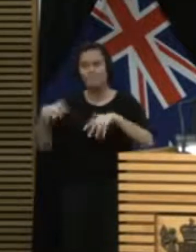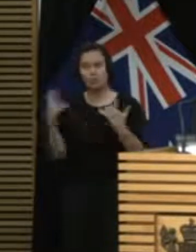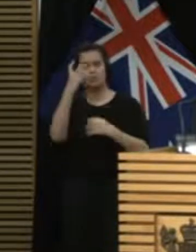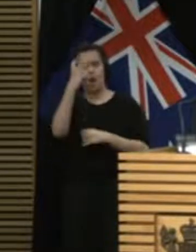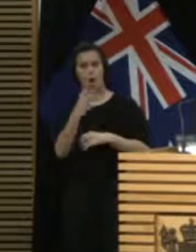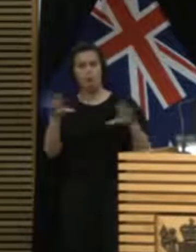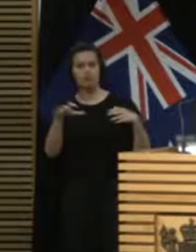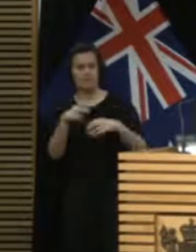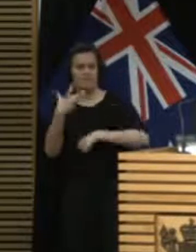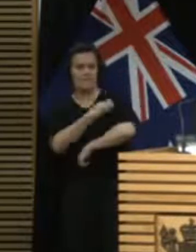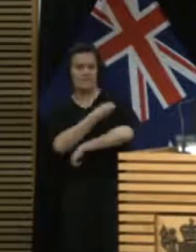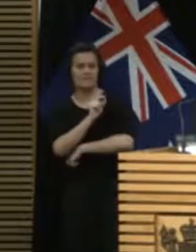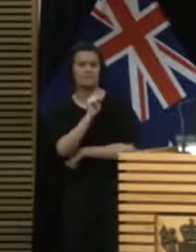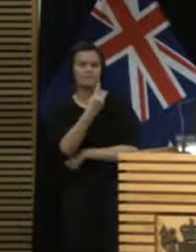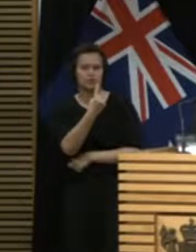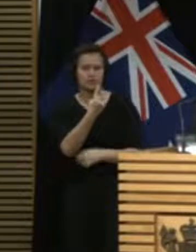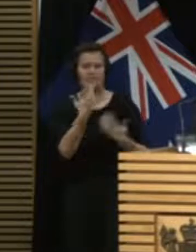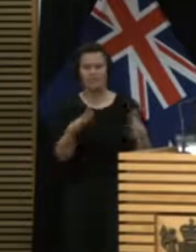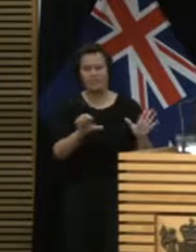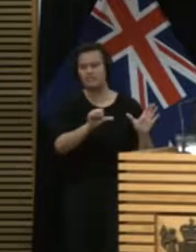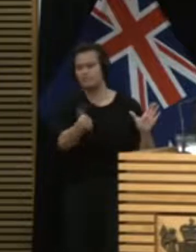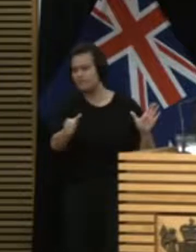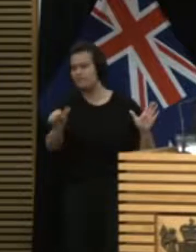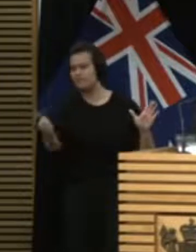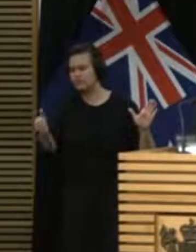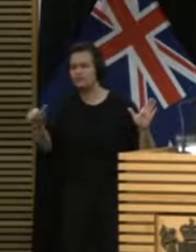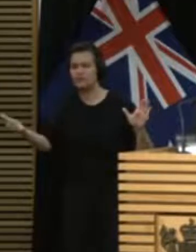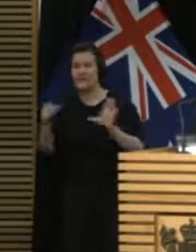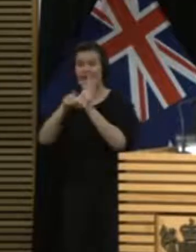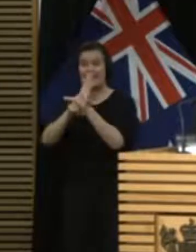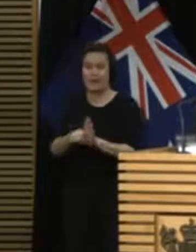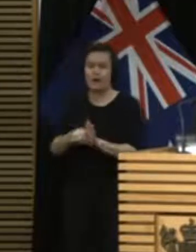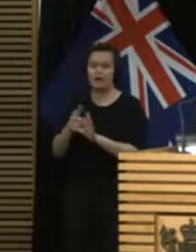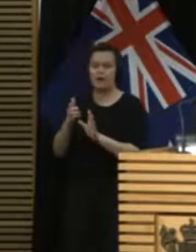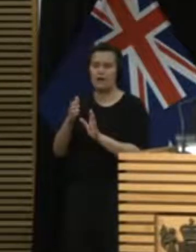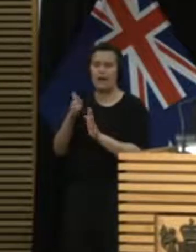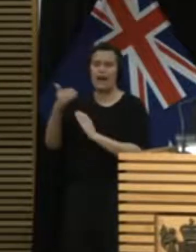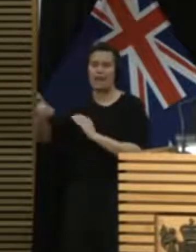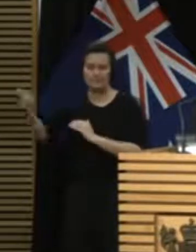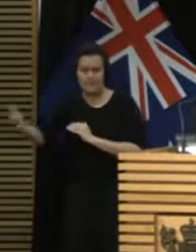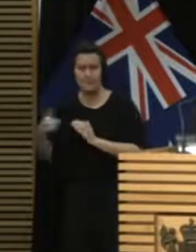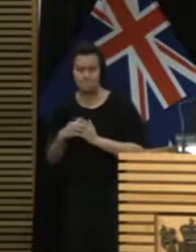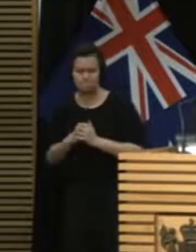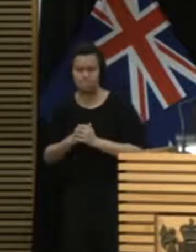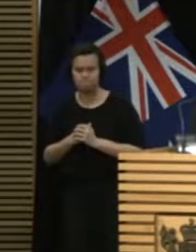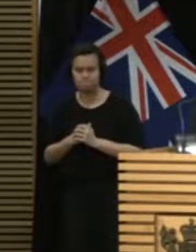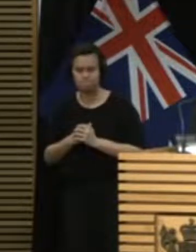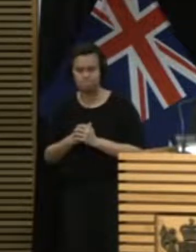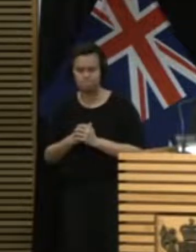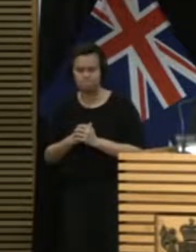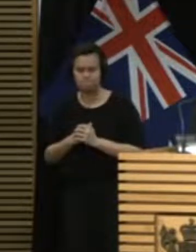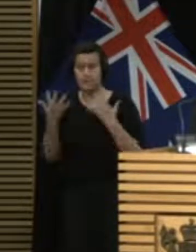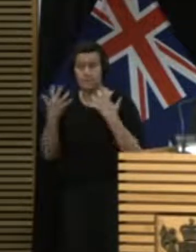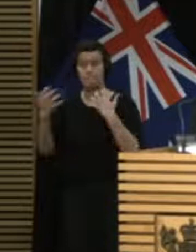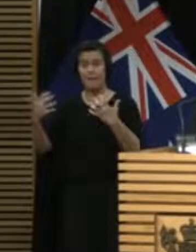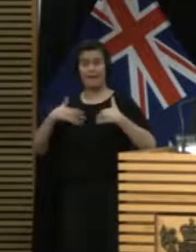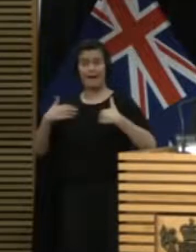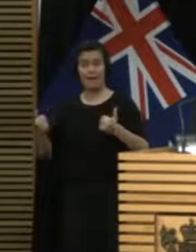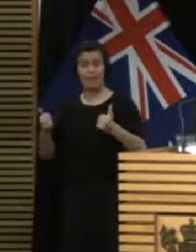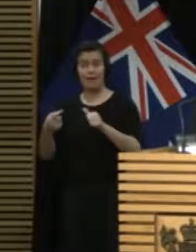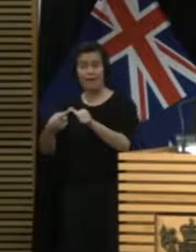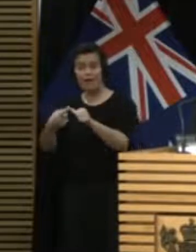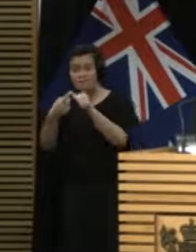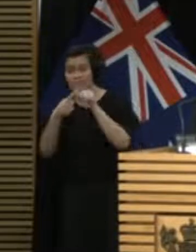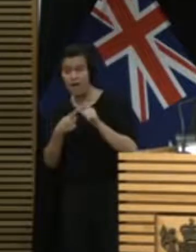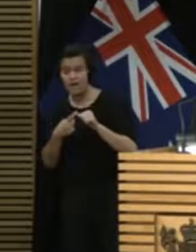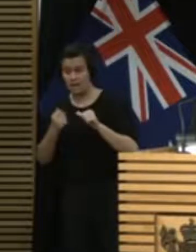now our imperative is, and there was no dissenting voices, I think, in the public health advisors, and certainly not in our team,